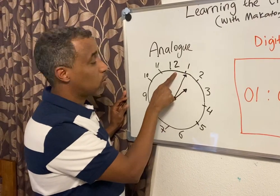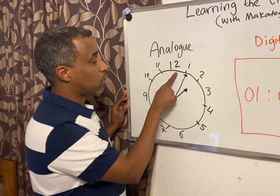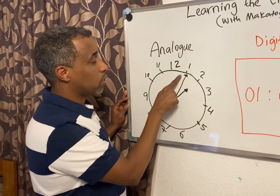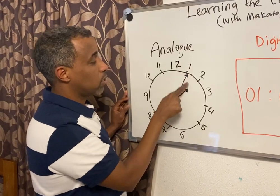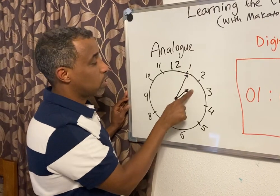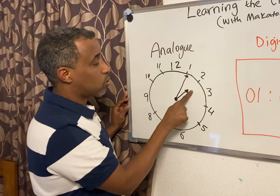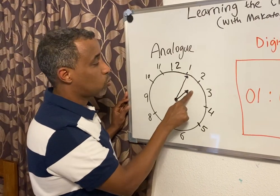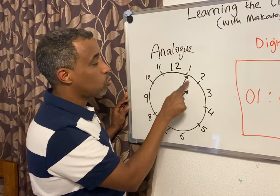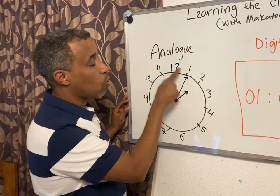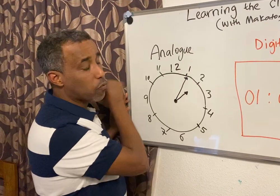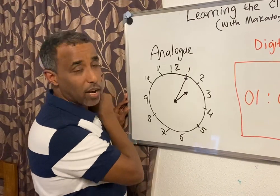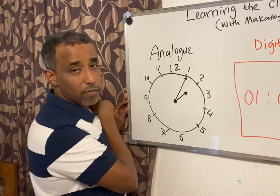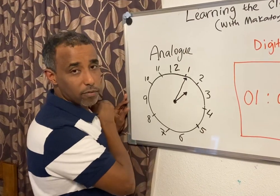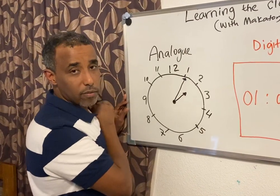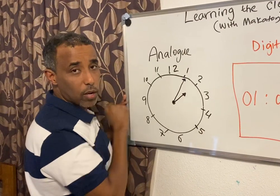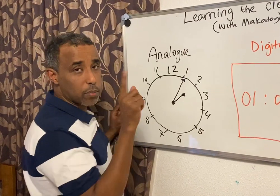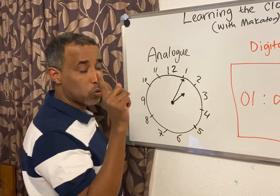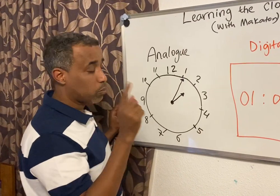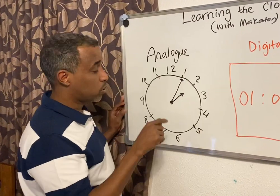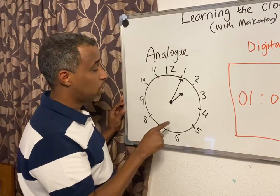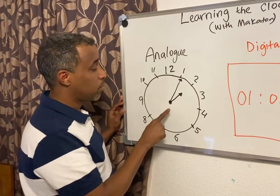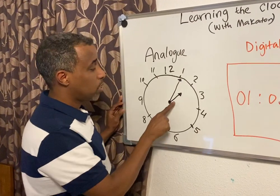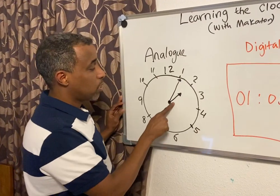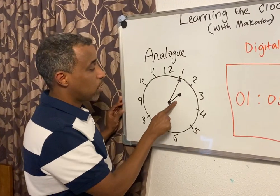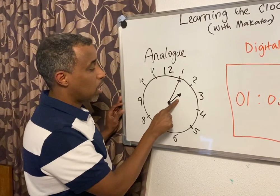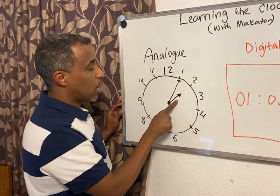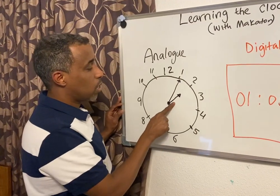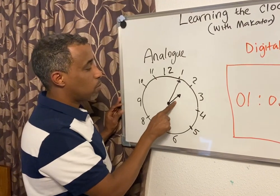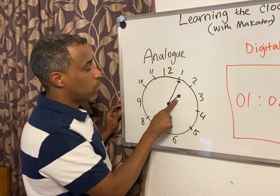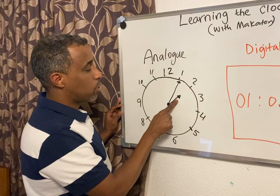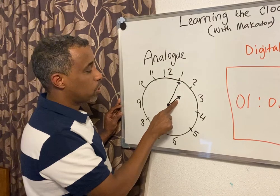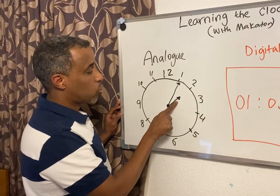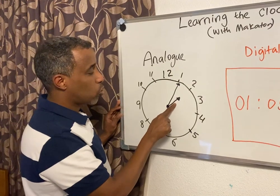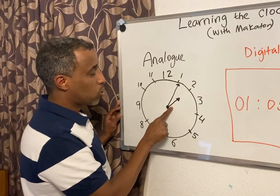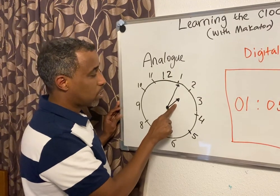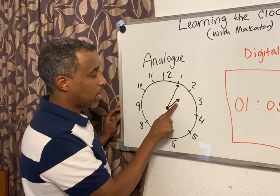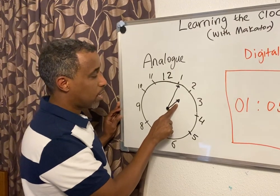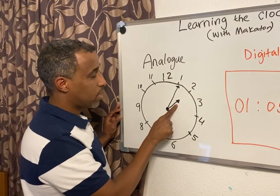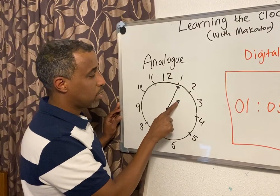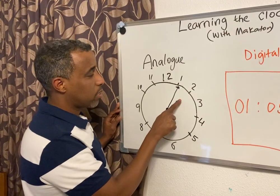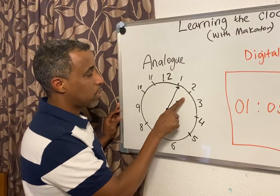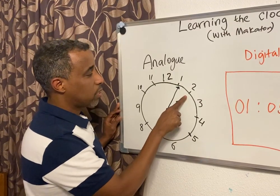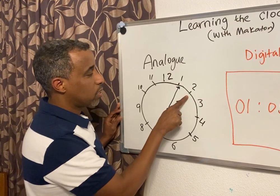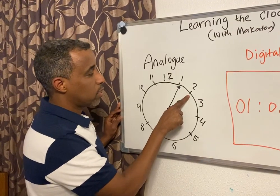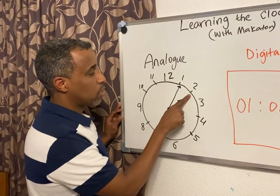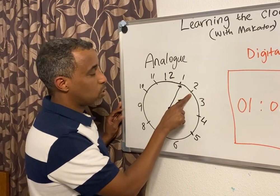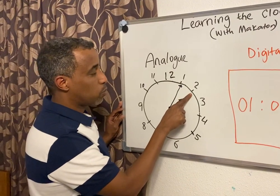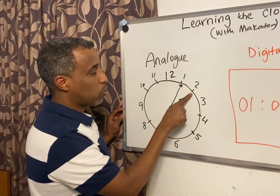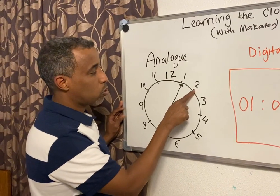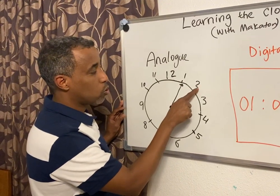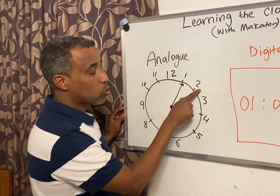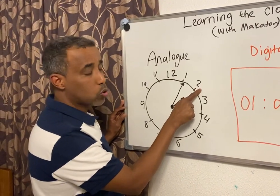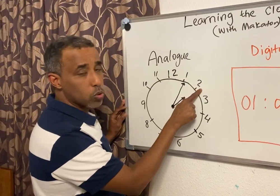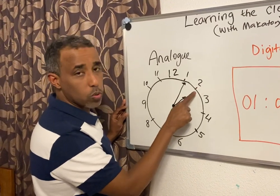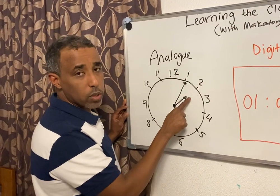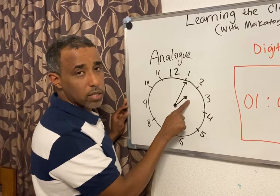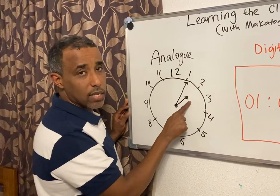Okay, it's 2:05. I'll repeat one more time. The short hand is pointing to 2 and tells